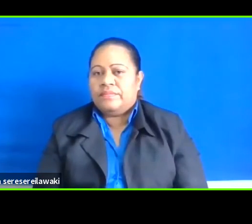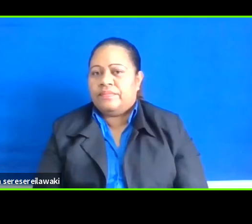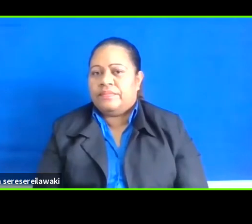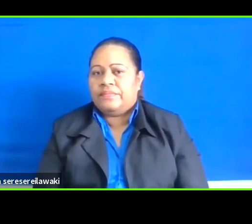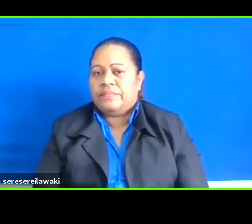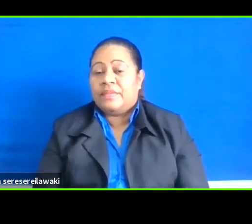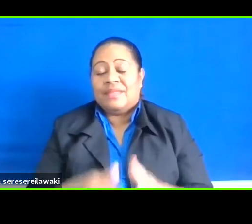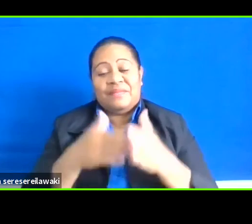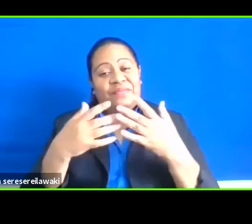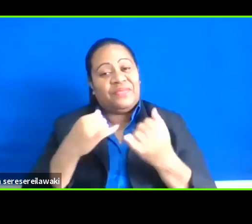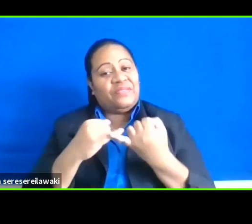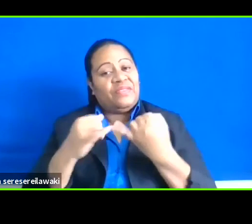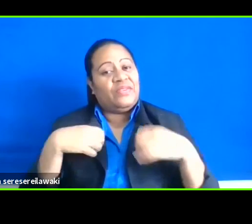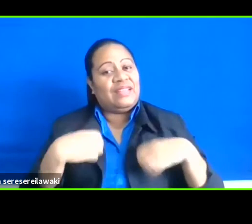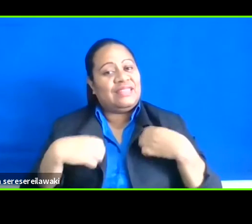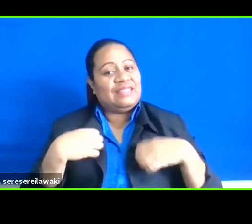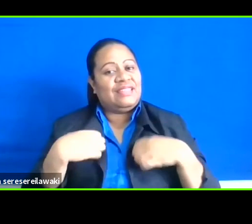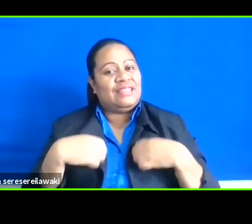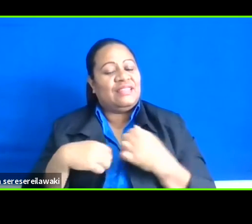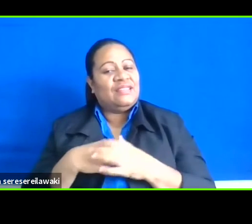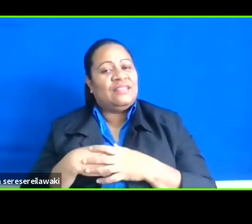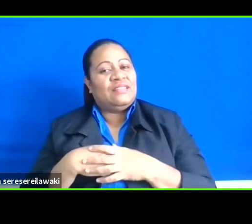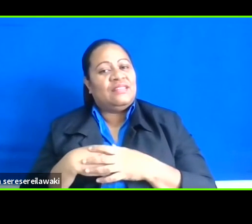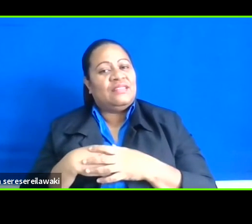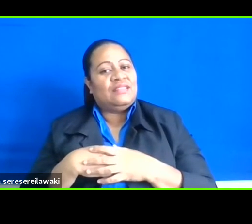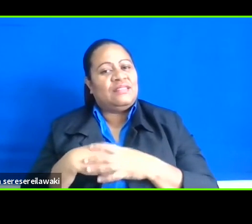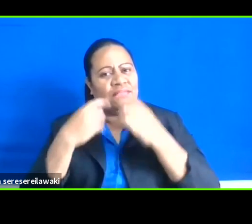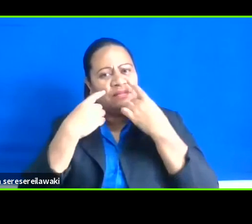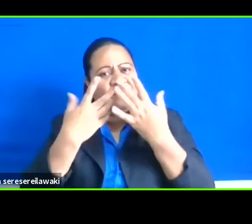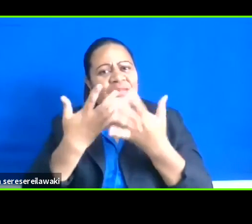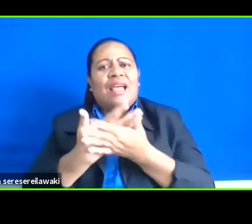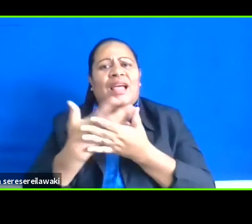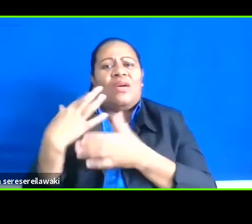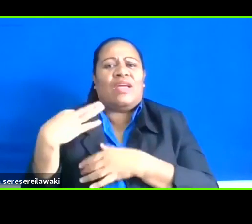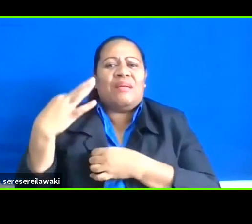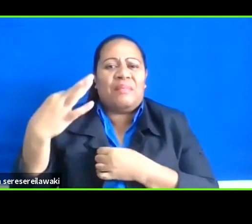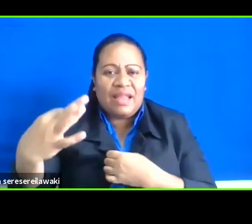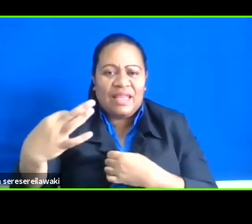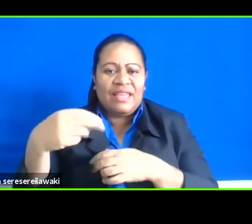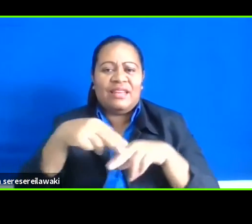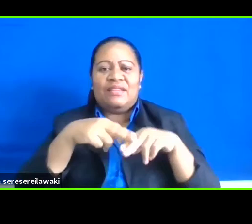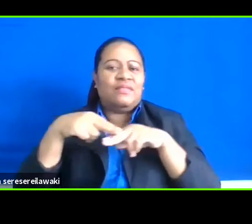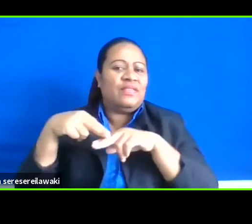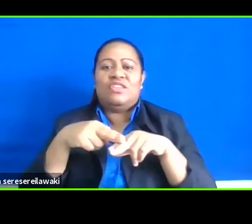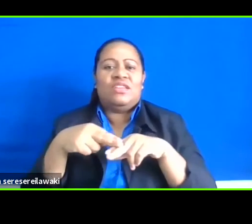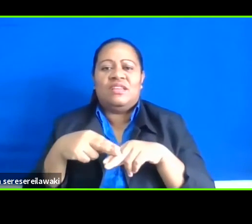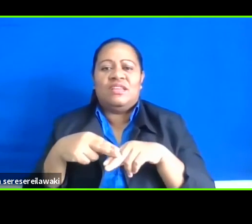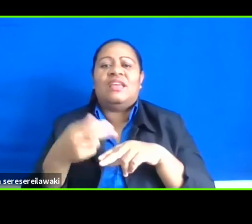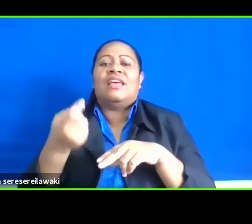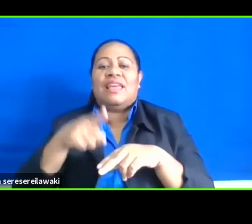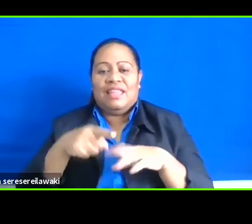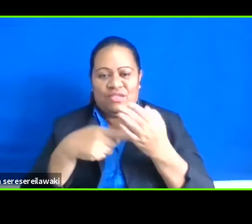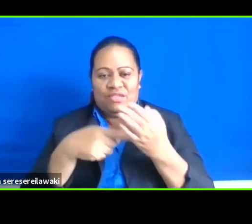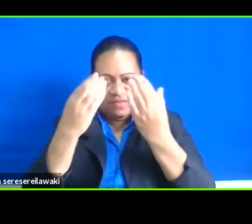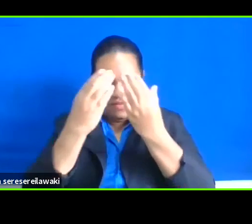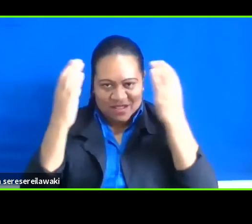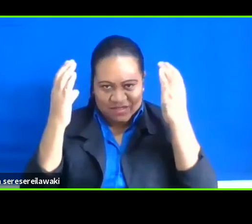um um indicators of how it's applied in fiji and also in uh in tuvalu uh